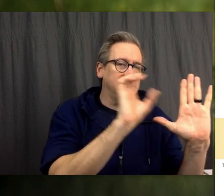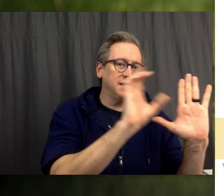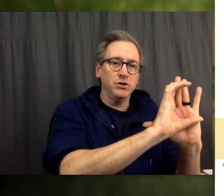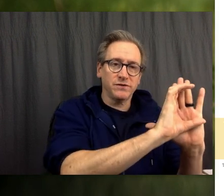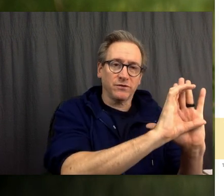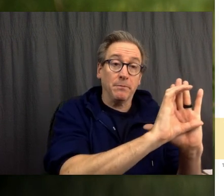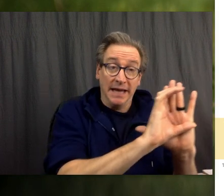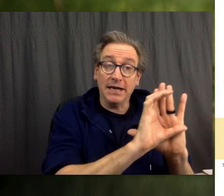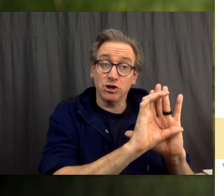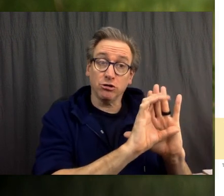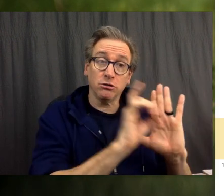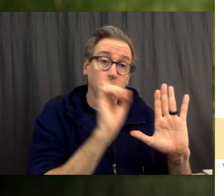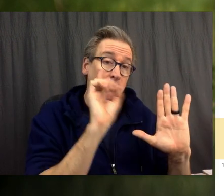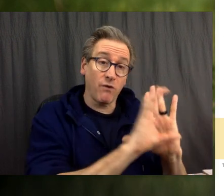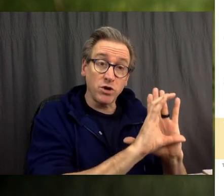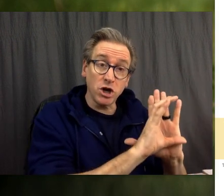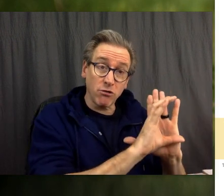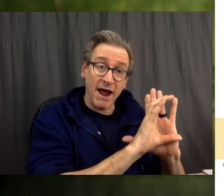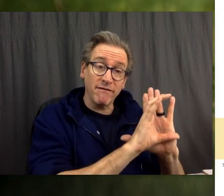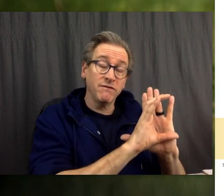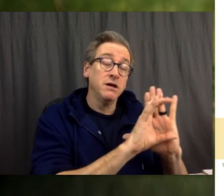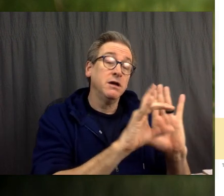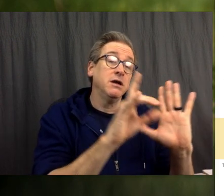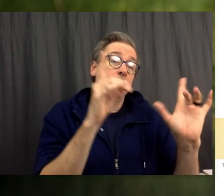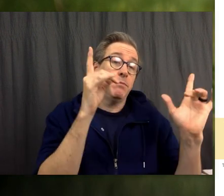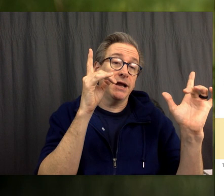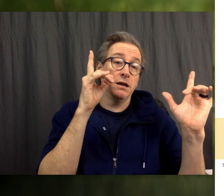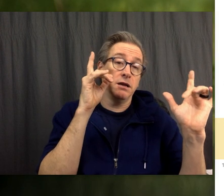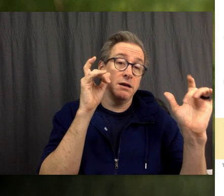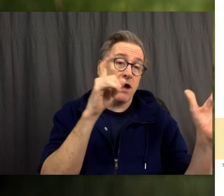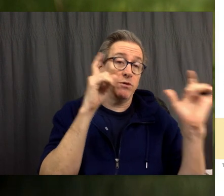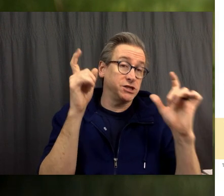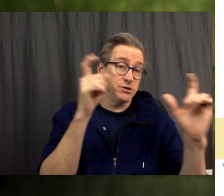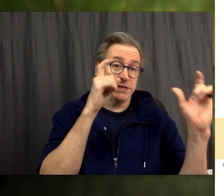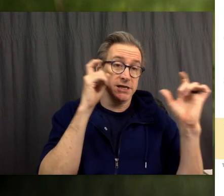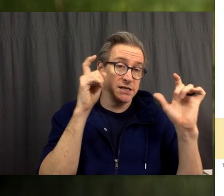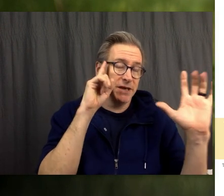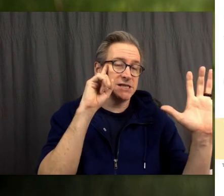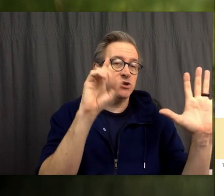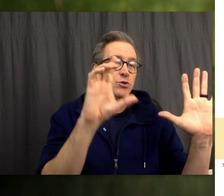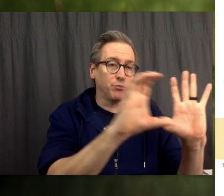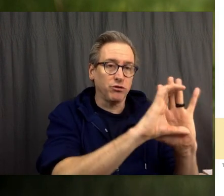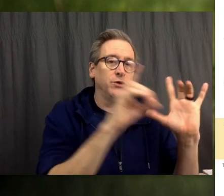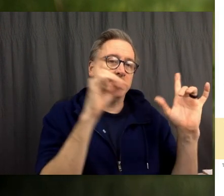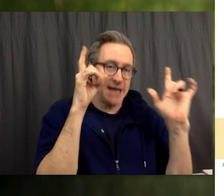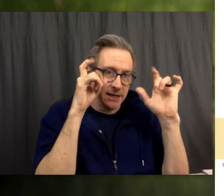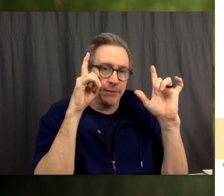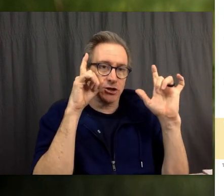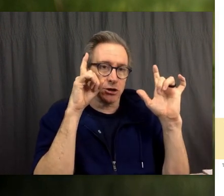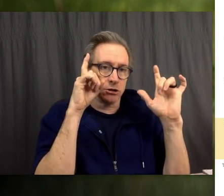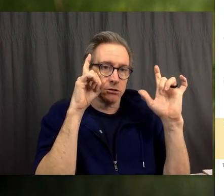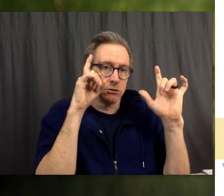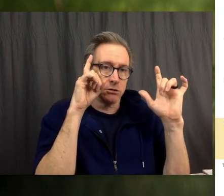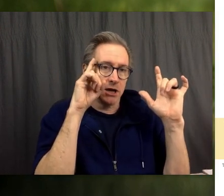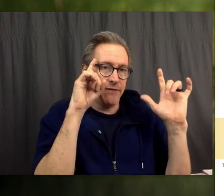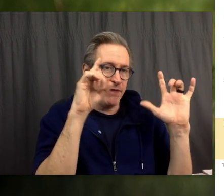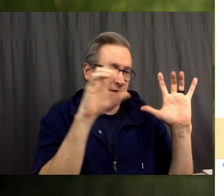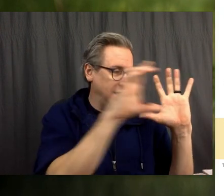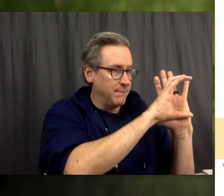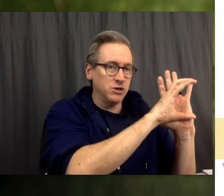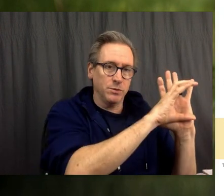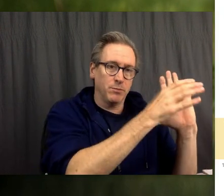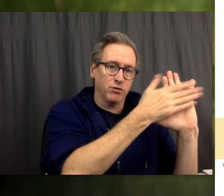This is still used for picture or photograph, but now we just use this because you would take the picture and